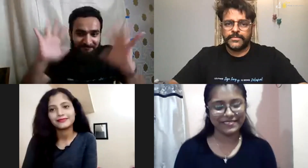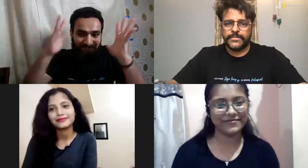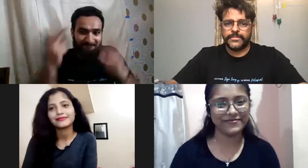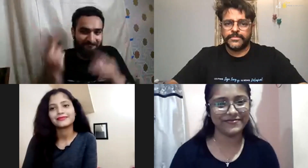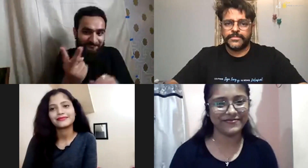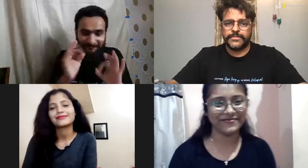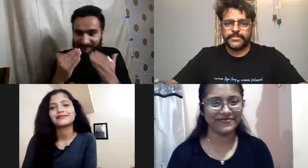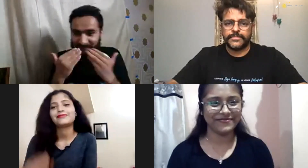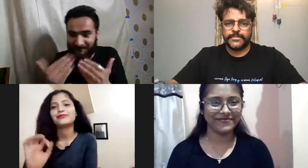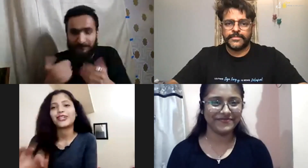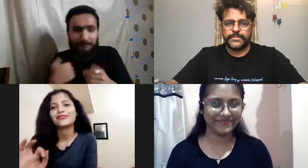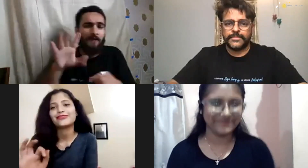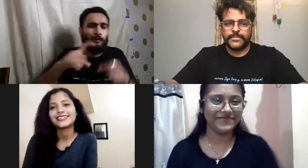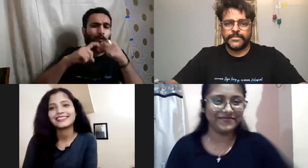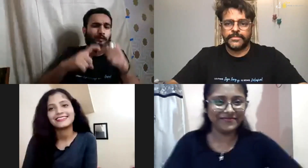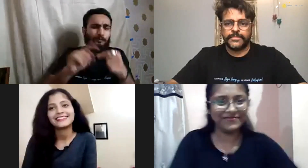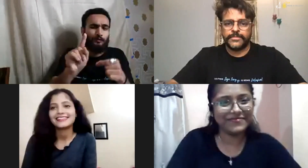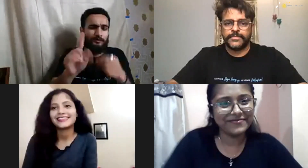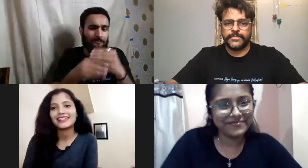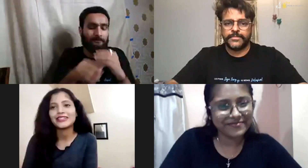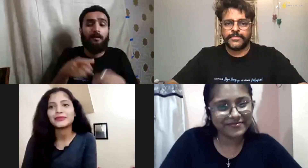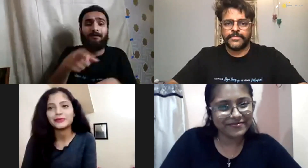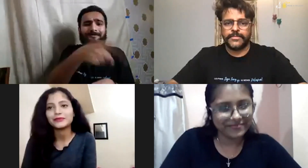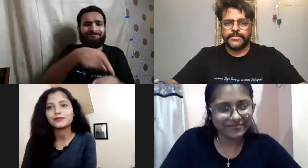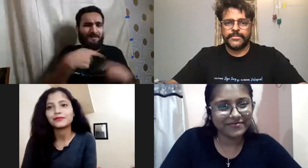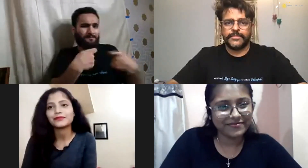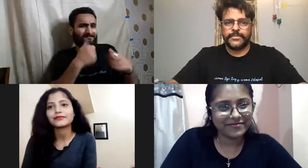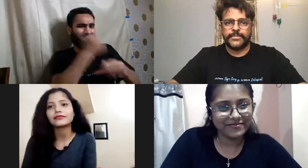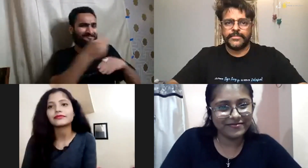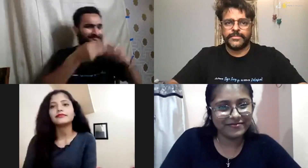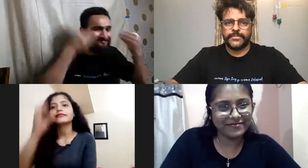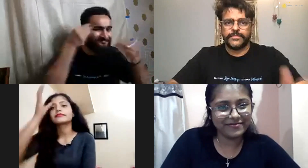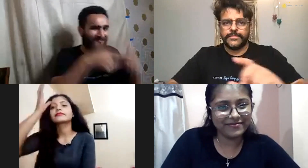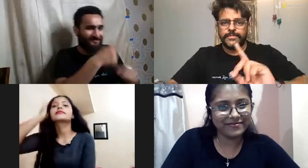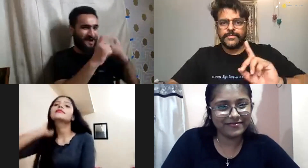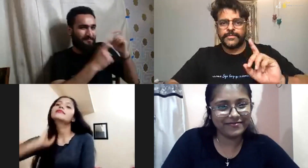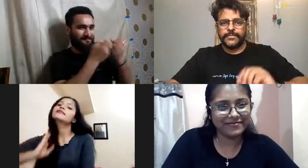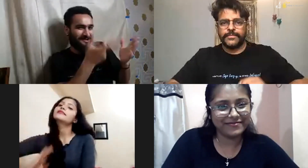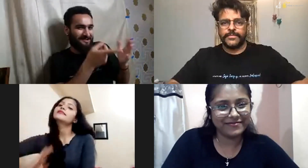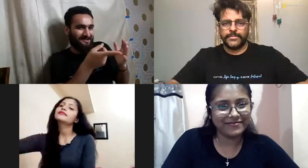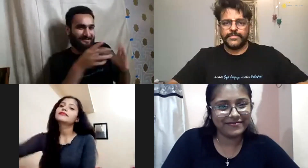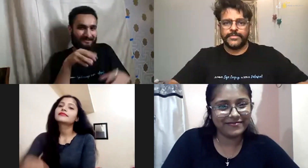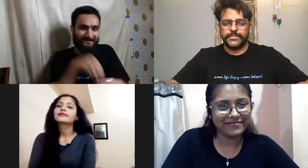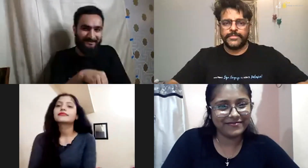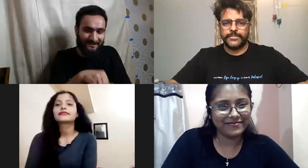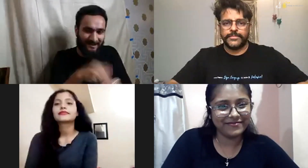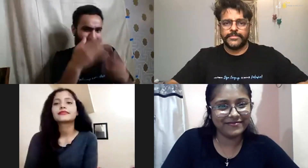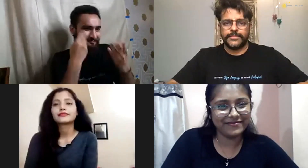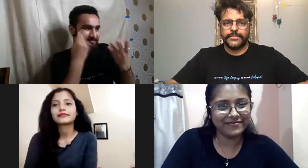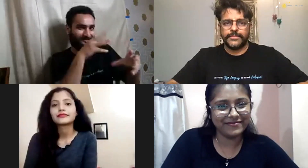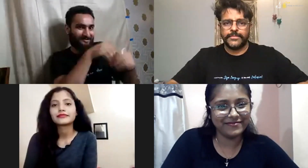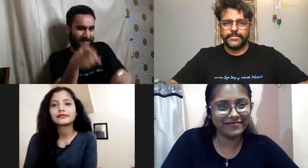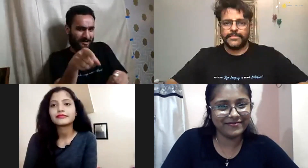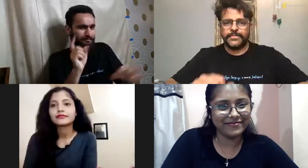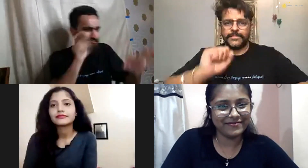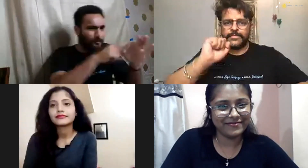That's amazing. That's amazing. Waving hands for the both of you. Thank you. I have a quick question. With respect to you started your own